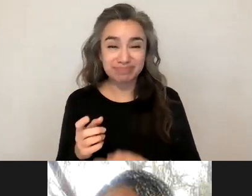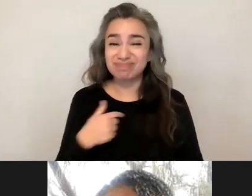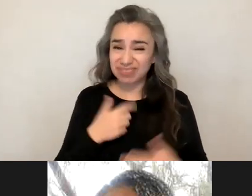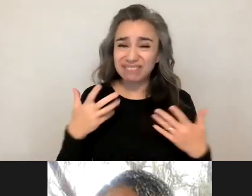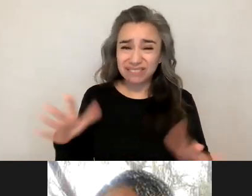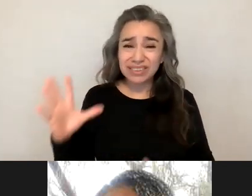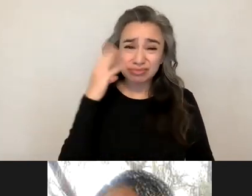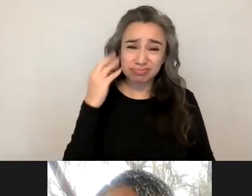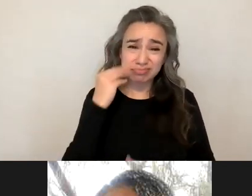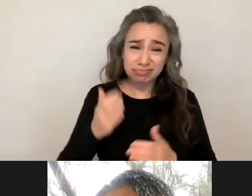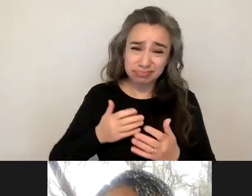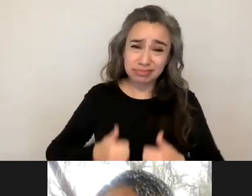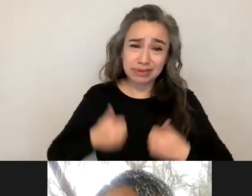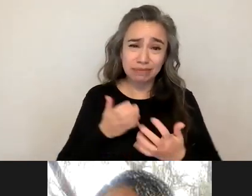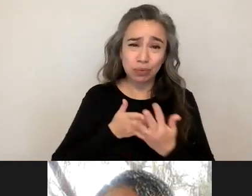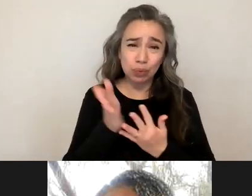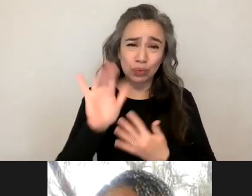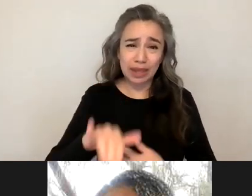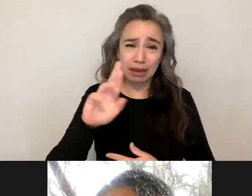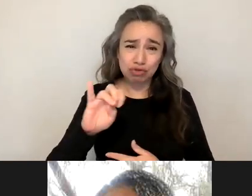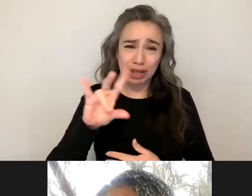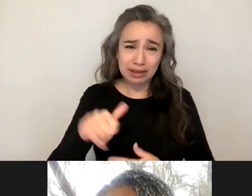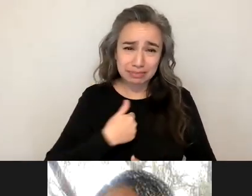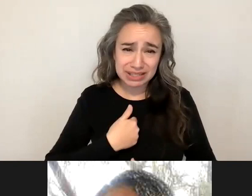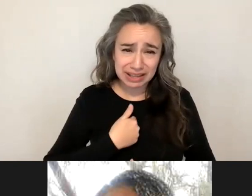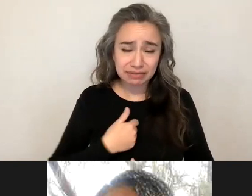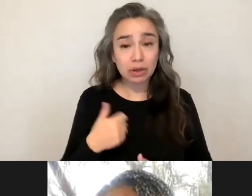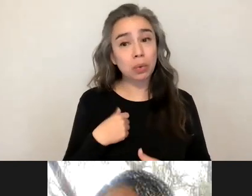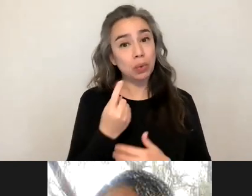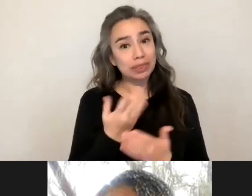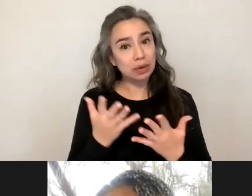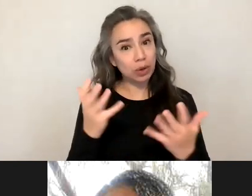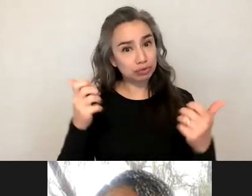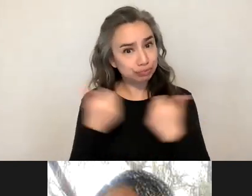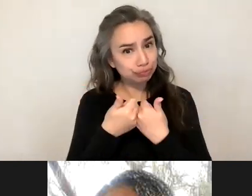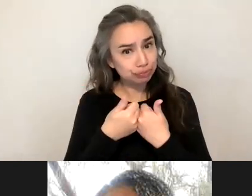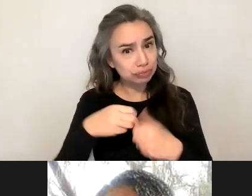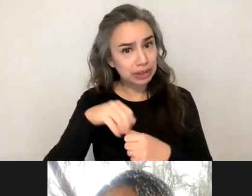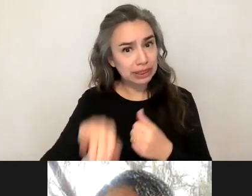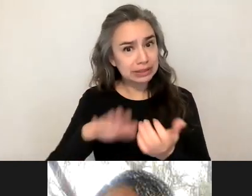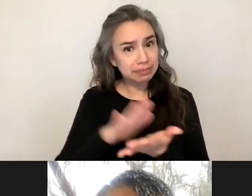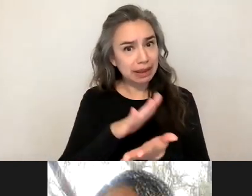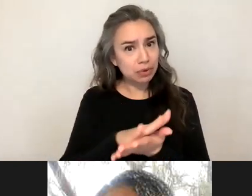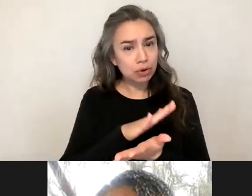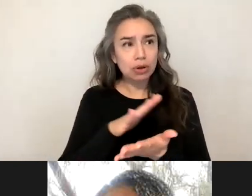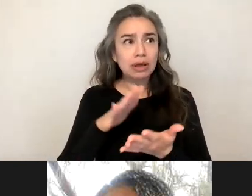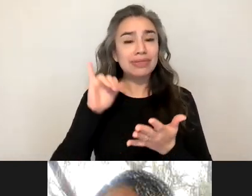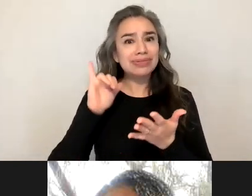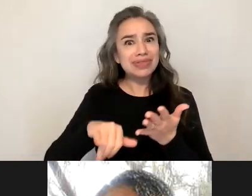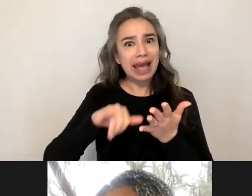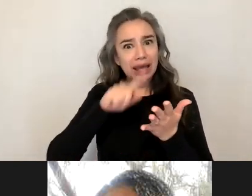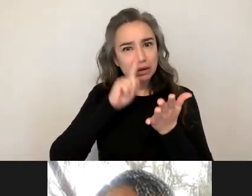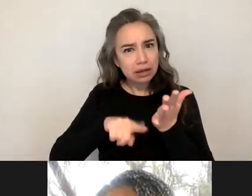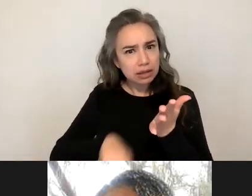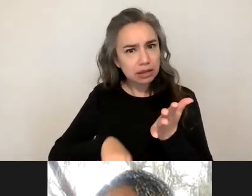reality. And I think one of the big things that we wanted to contend with in this paper is looking at the scholarship behind that reality and how do we make sure